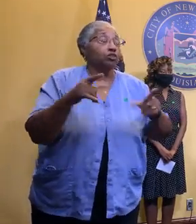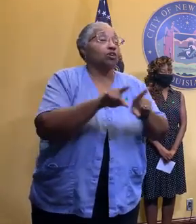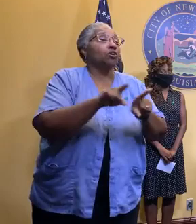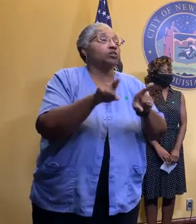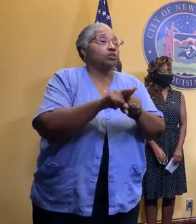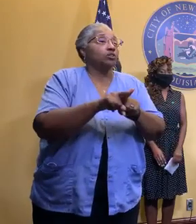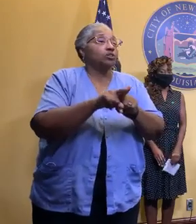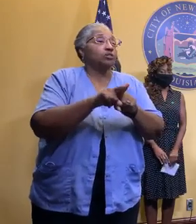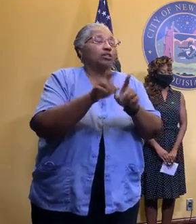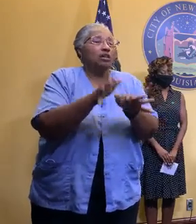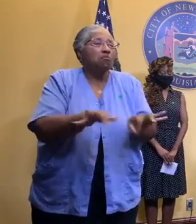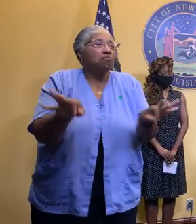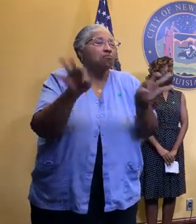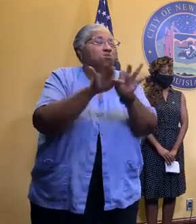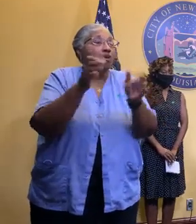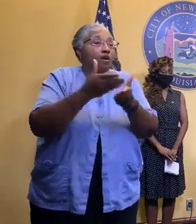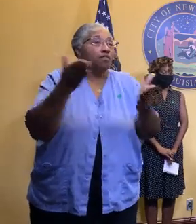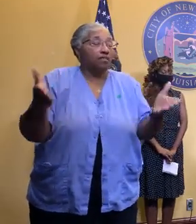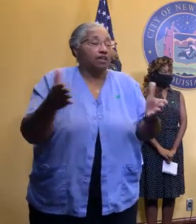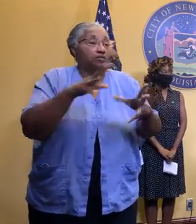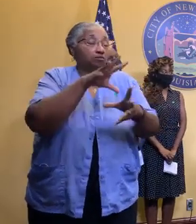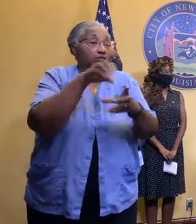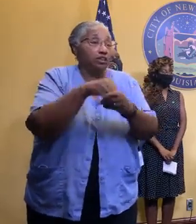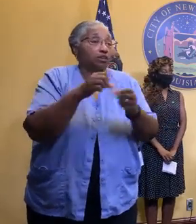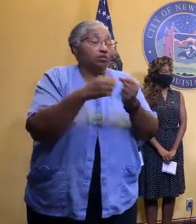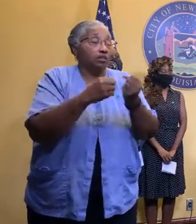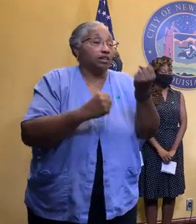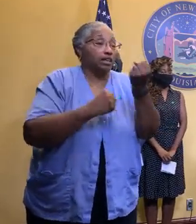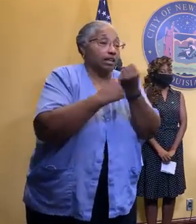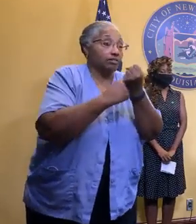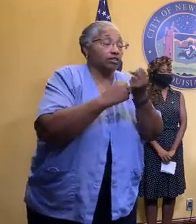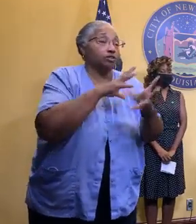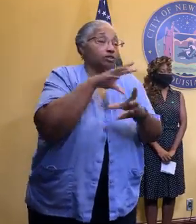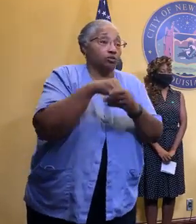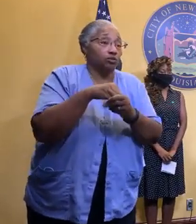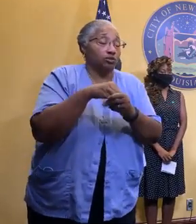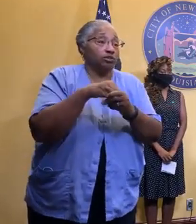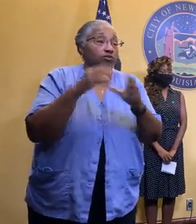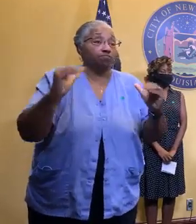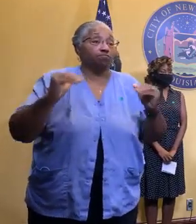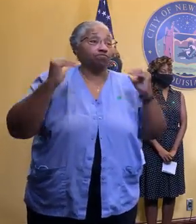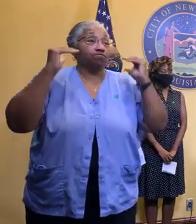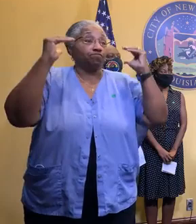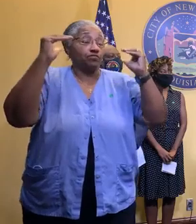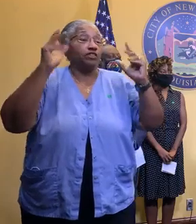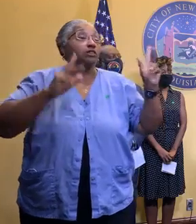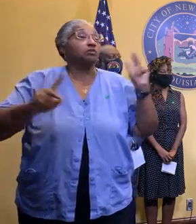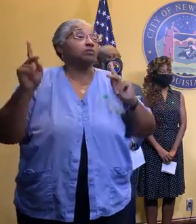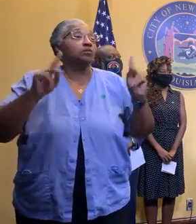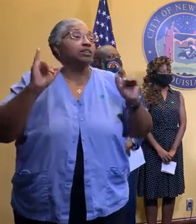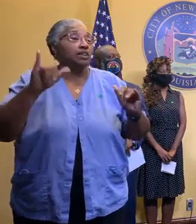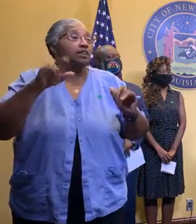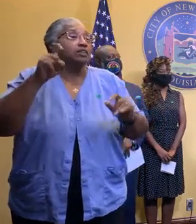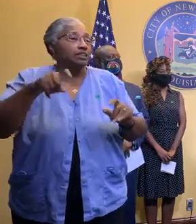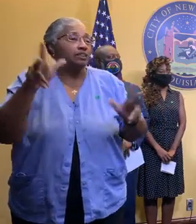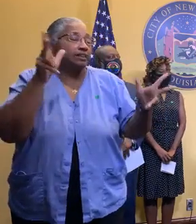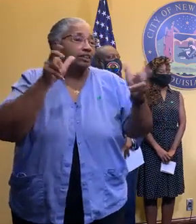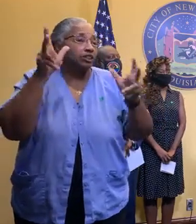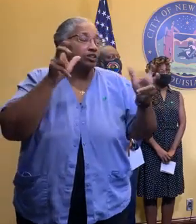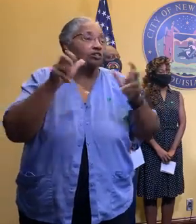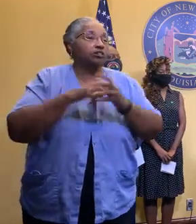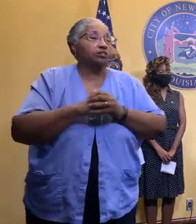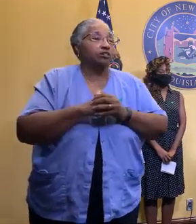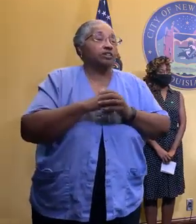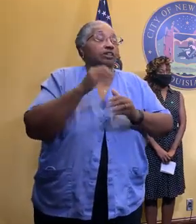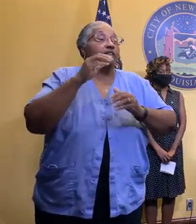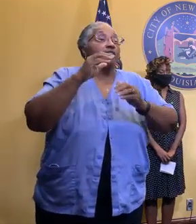advocacy and also inclusion, which can elevate the voices that we know are needed to be heard, build